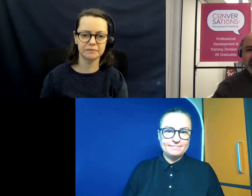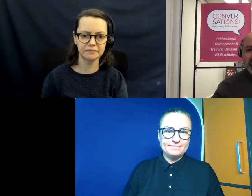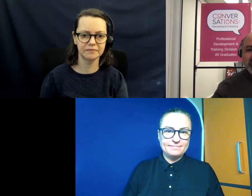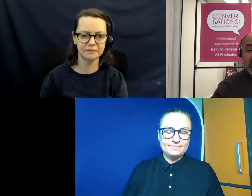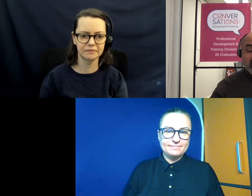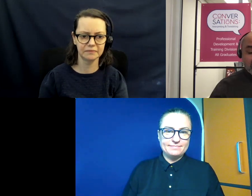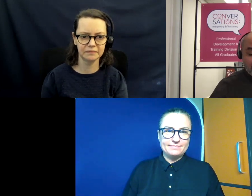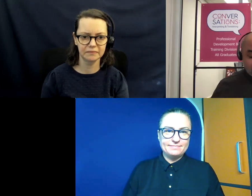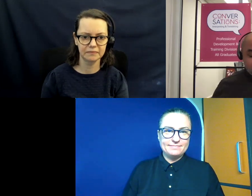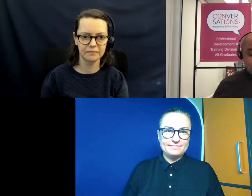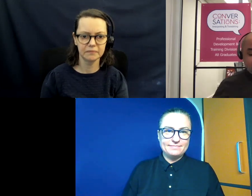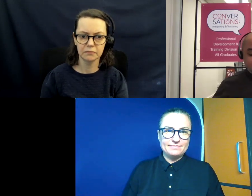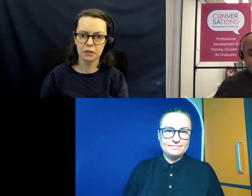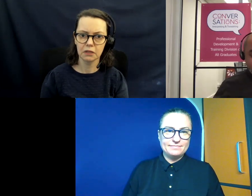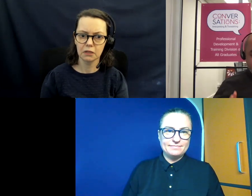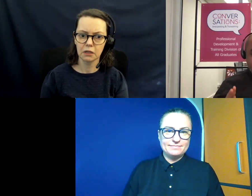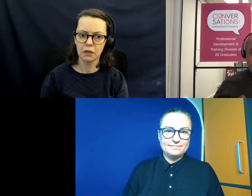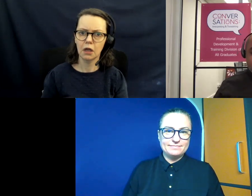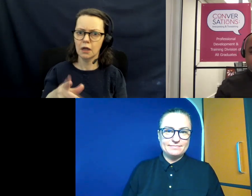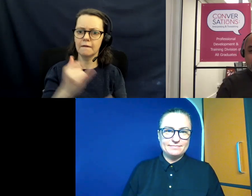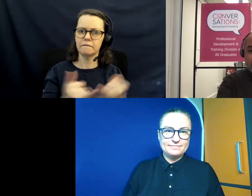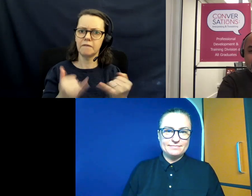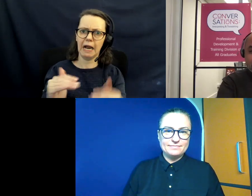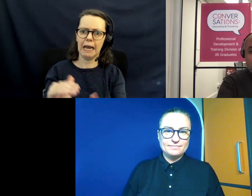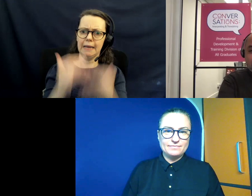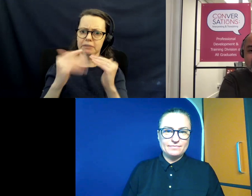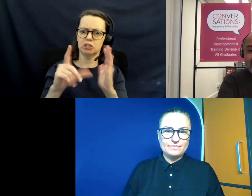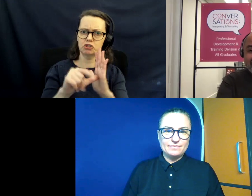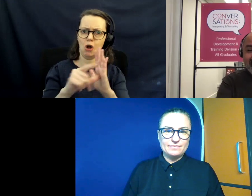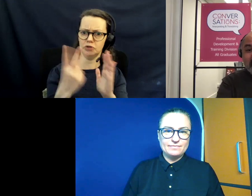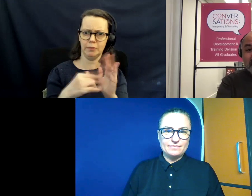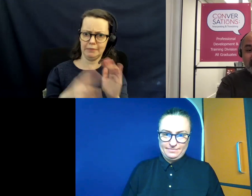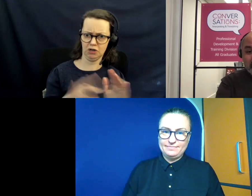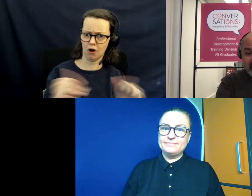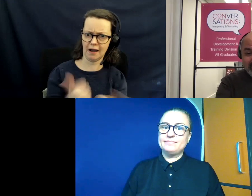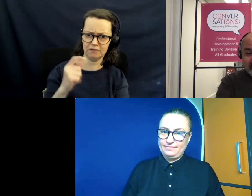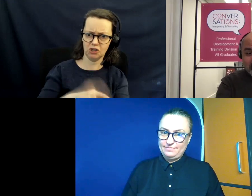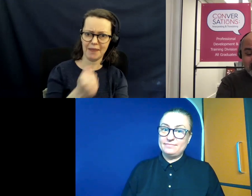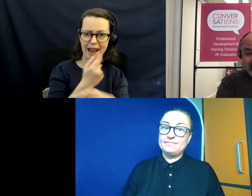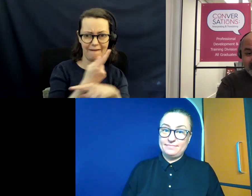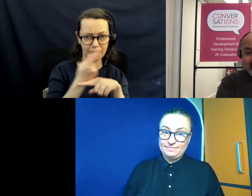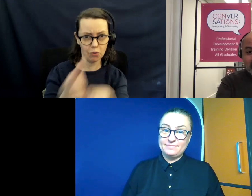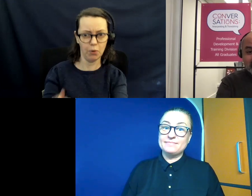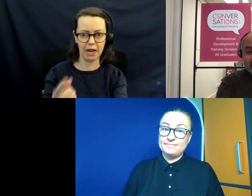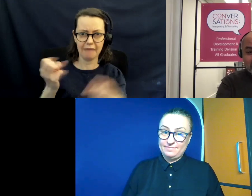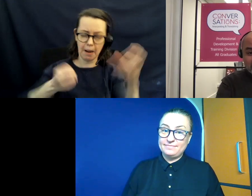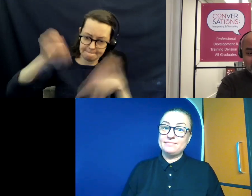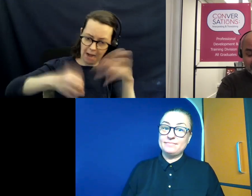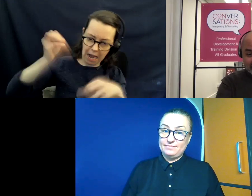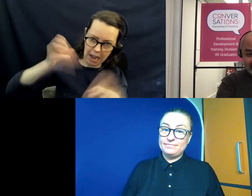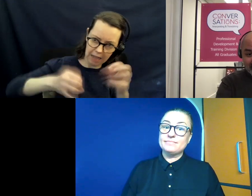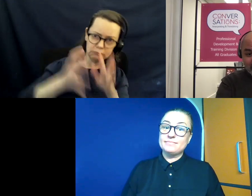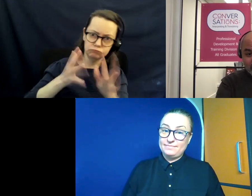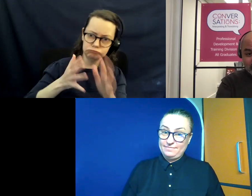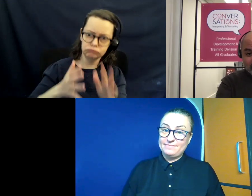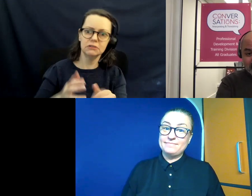information. That is a very limited amount of time every week to pack that much information